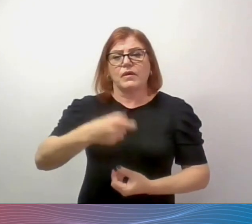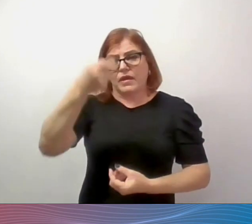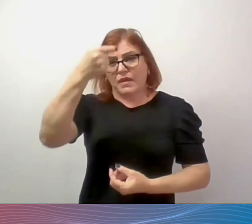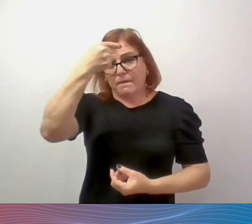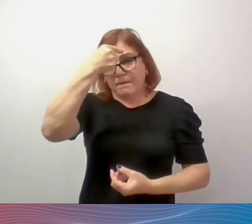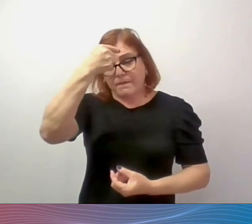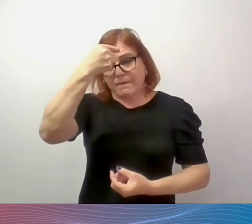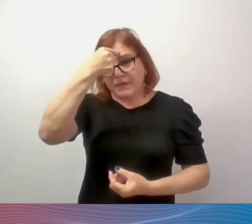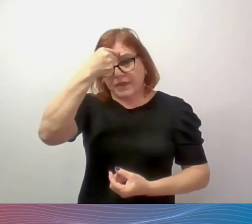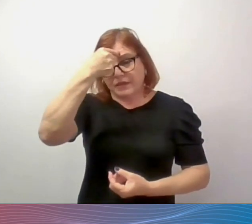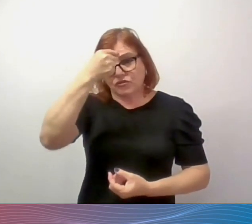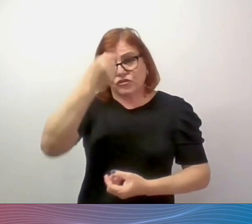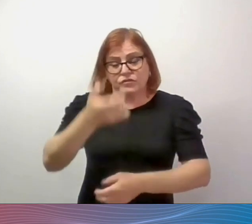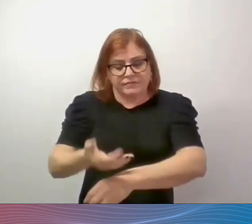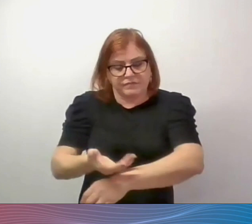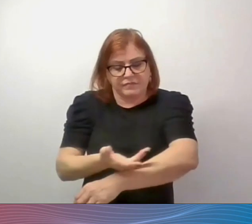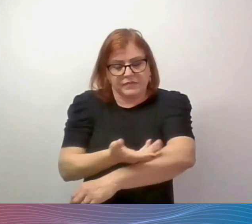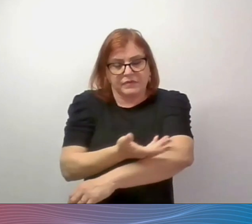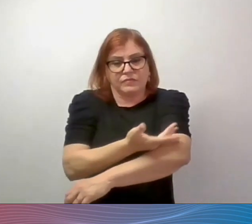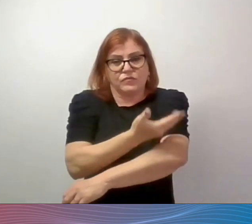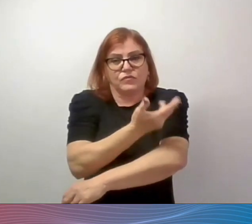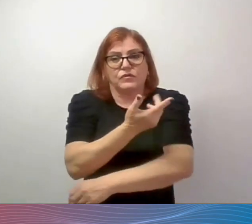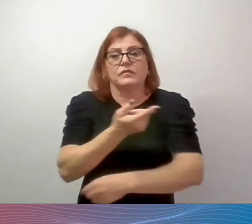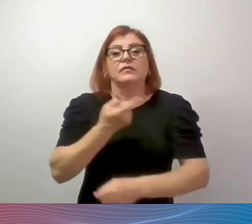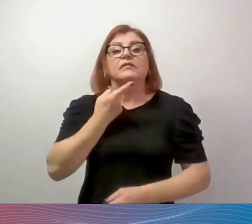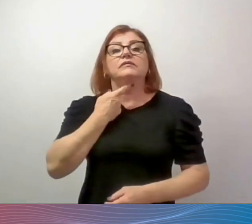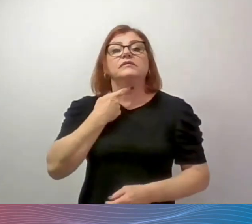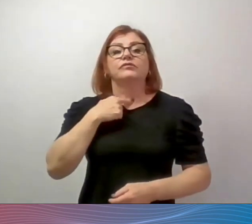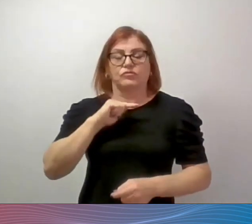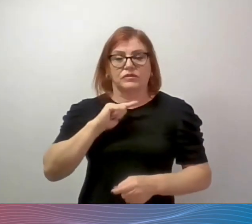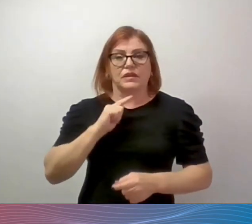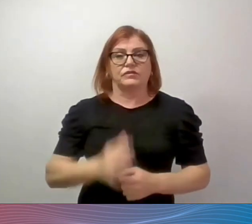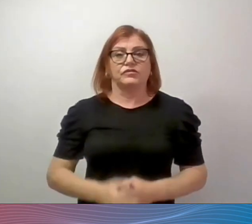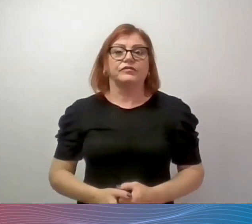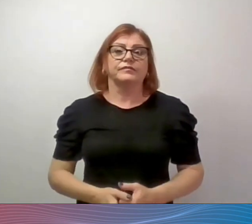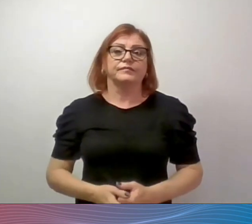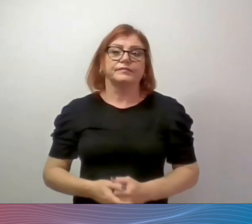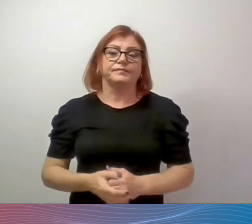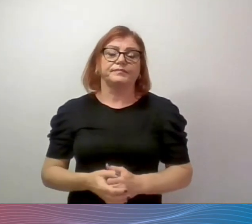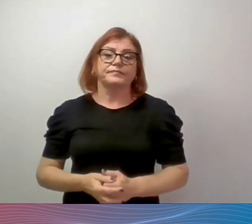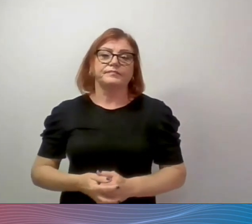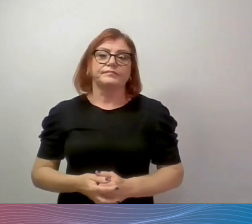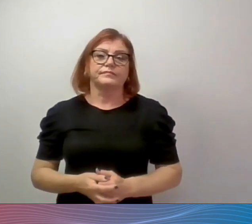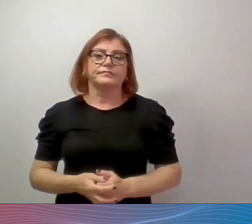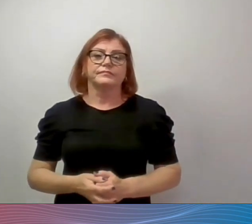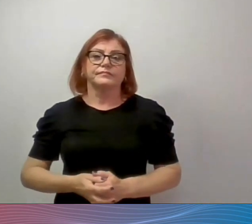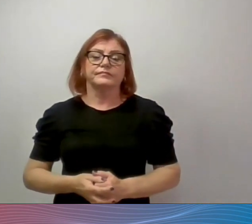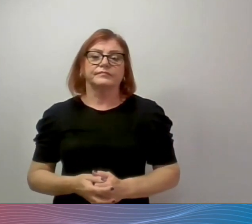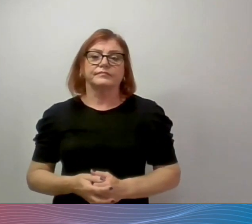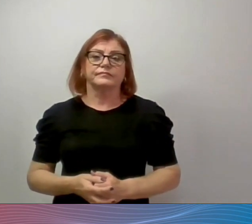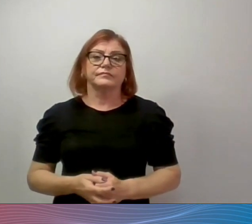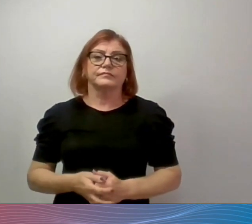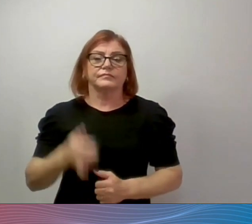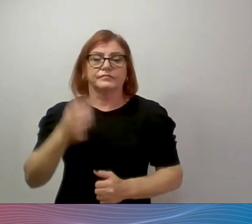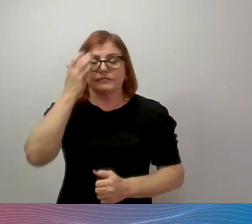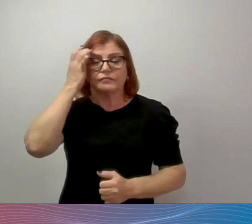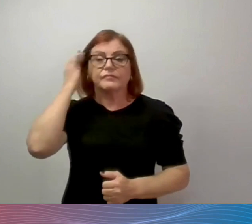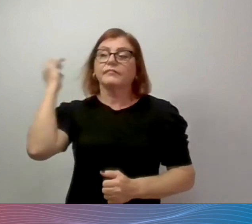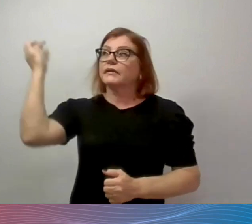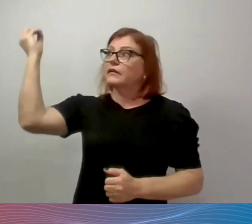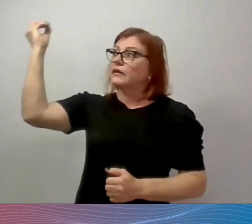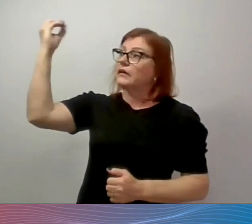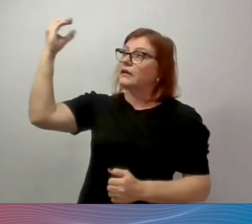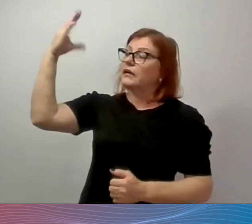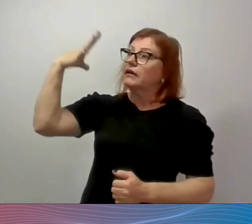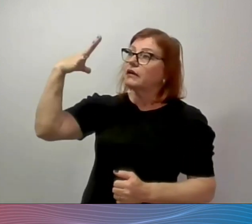is mind, will and emotion. Então, para que essa graça possa fazer efeito no seu